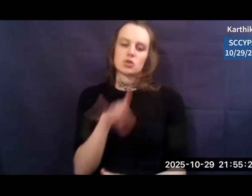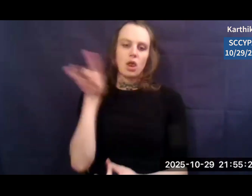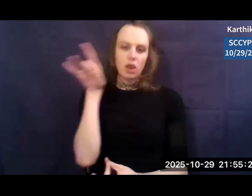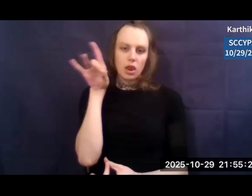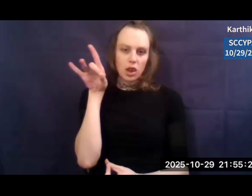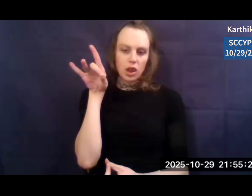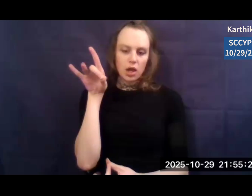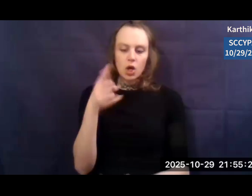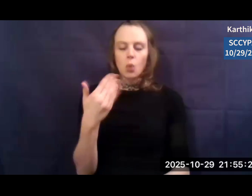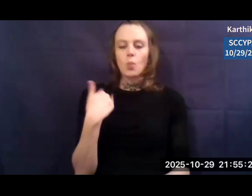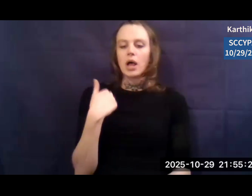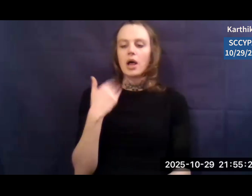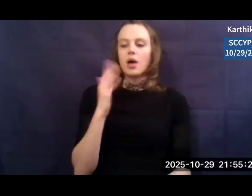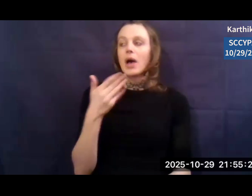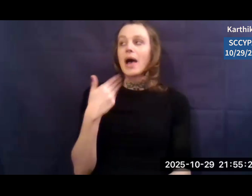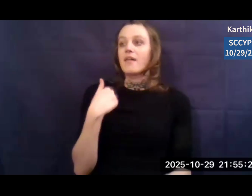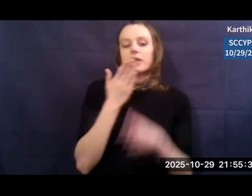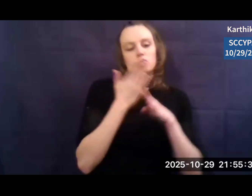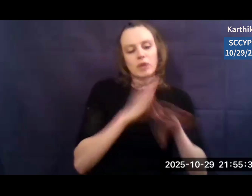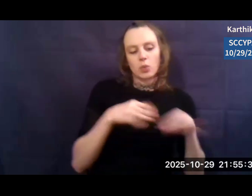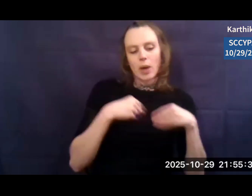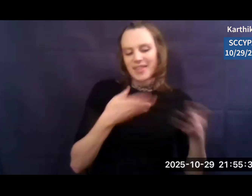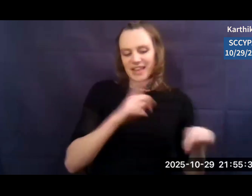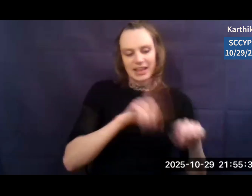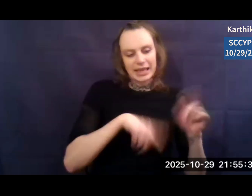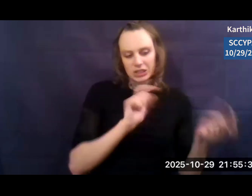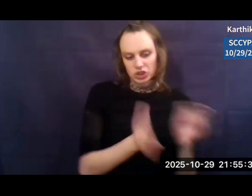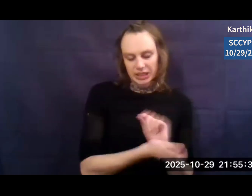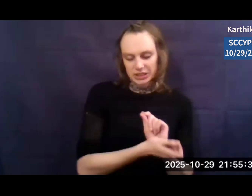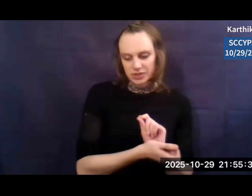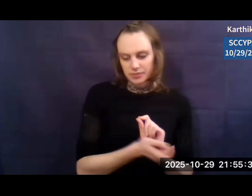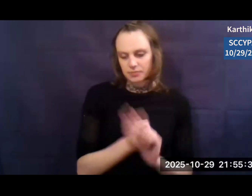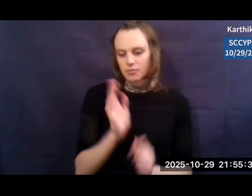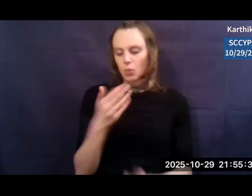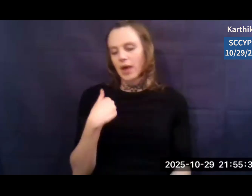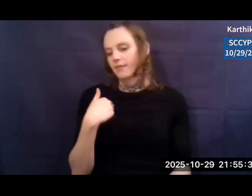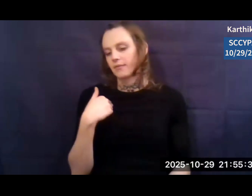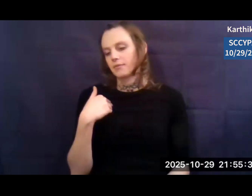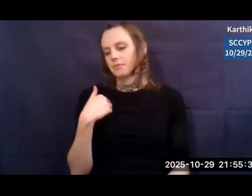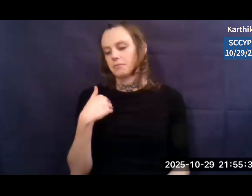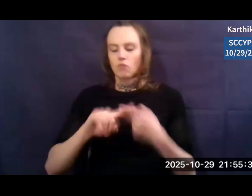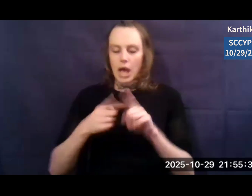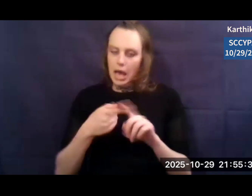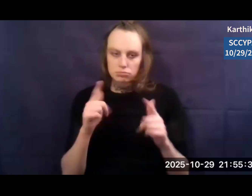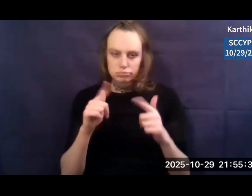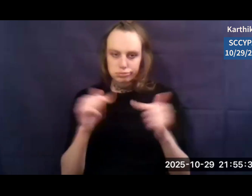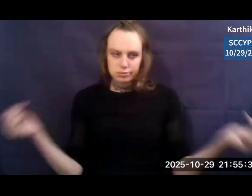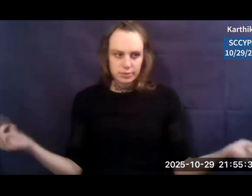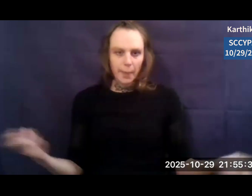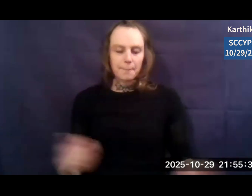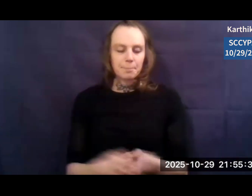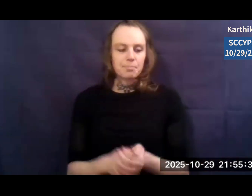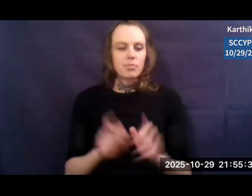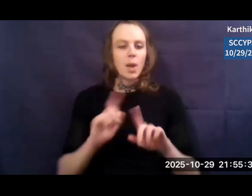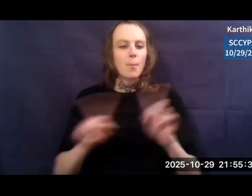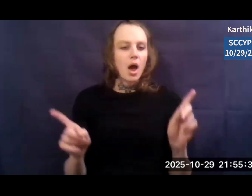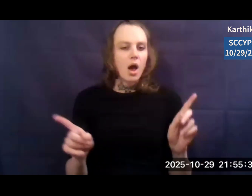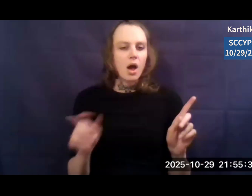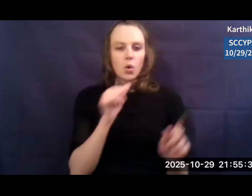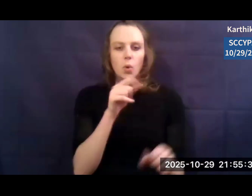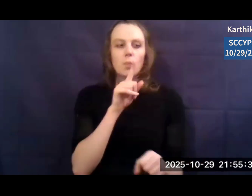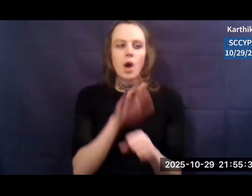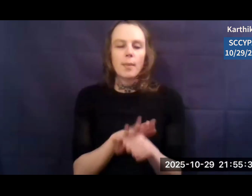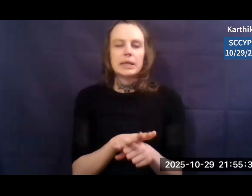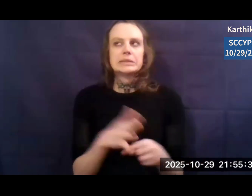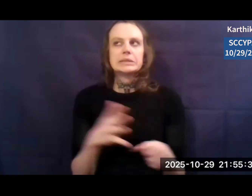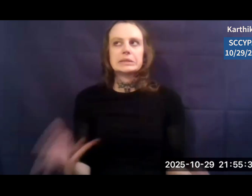cannot change. You will have, like your host of friends, blah blah blah, like all that stuff that they talk about. But they don't really like promise like that you're gonna, like